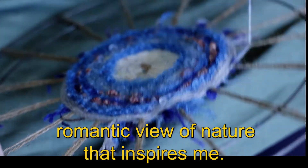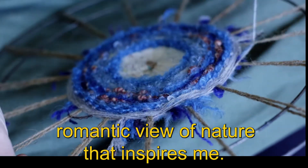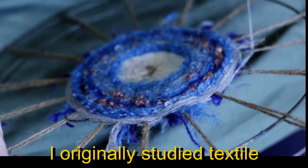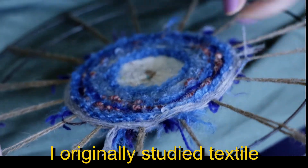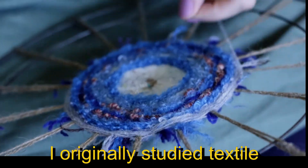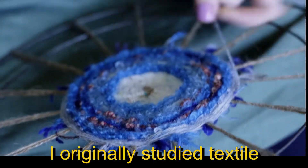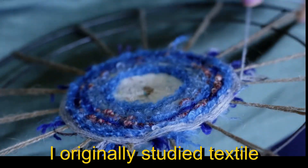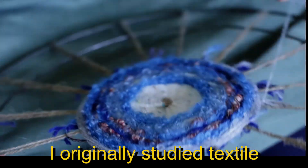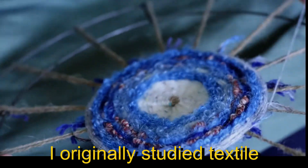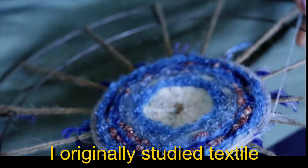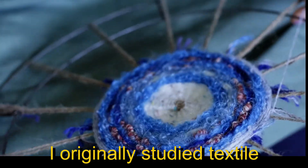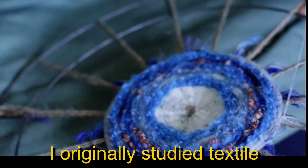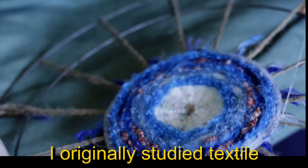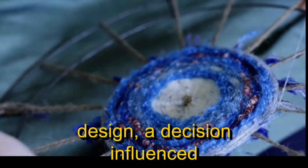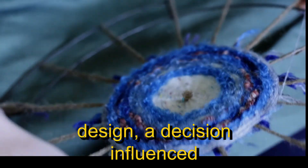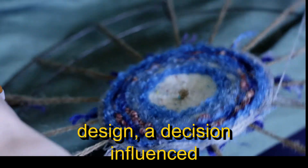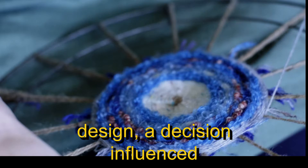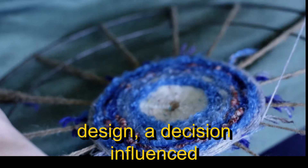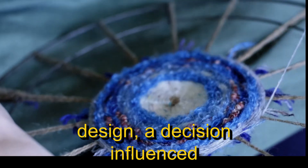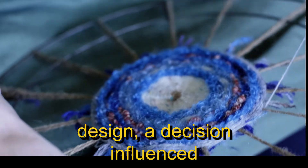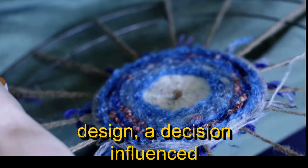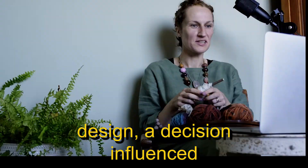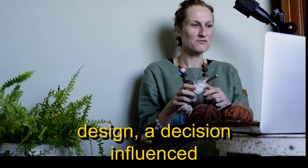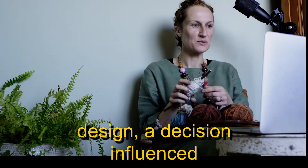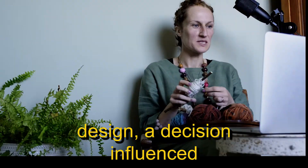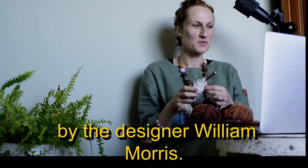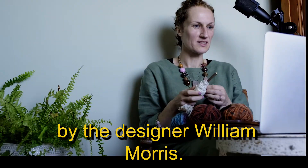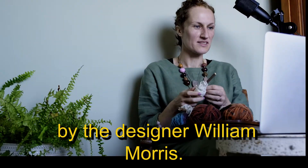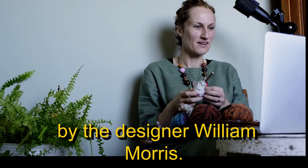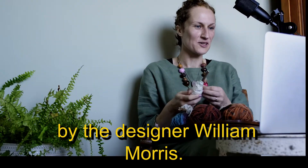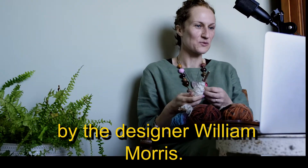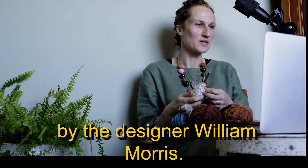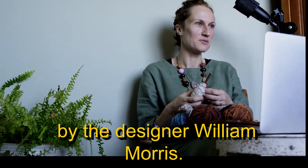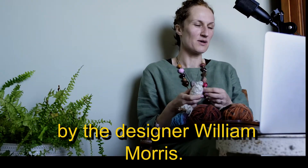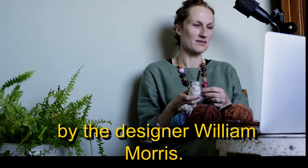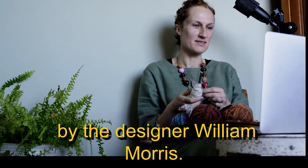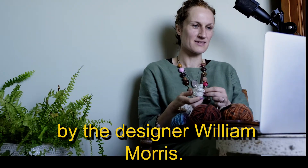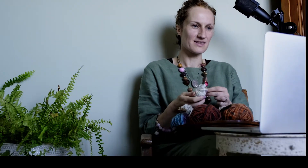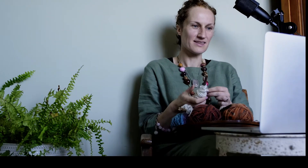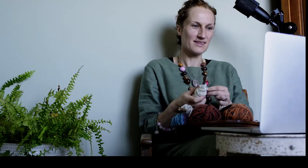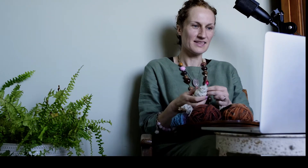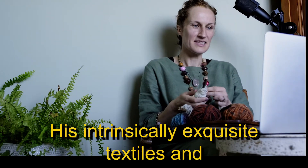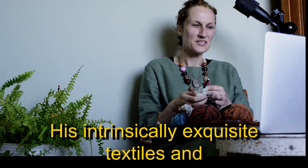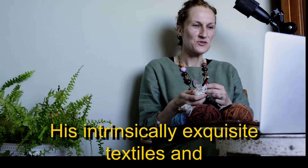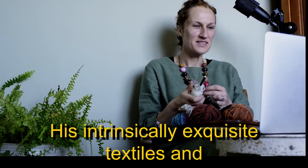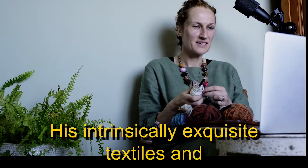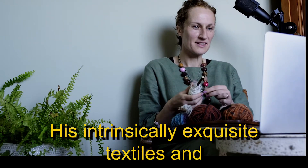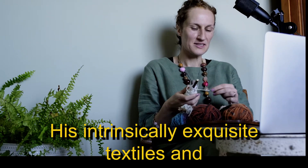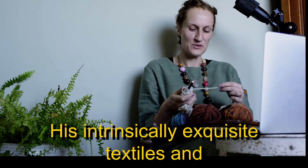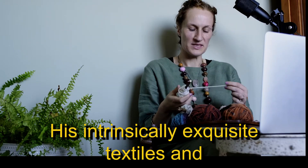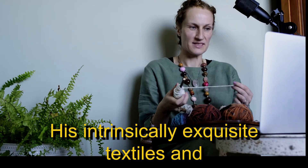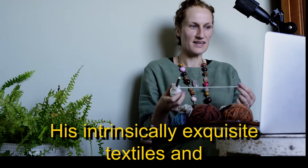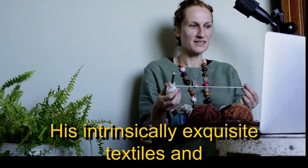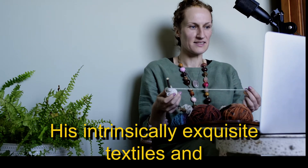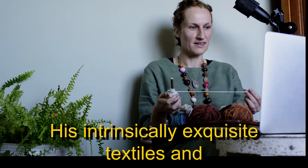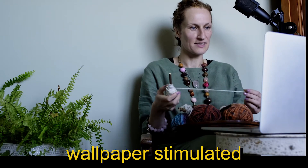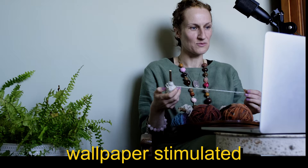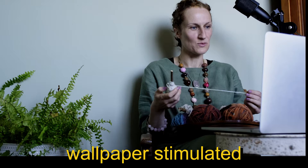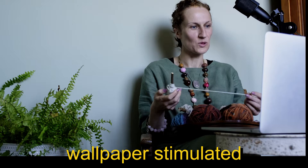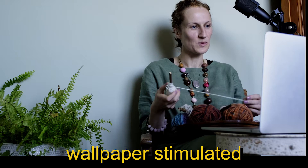I originally studied textile design, a decision influenced by the designer William Morris. His intrinsically exquisite textiles and